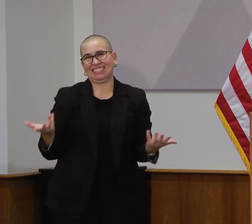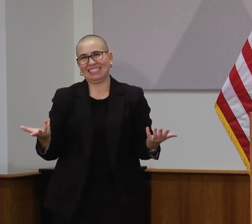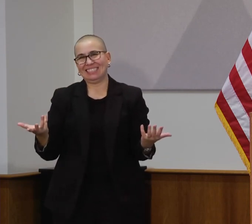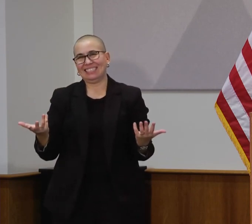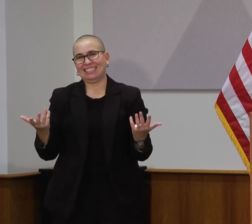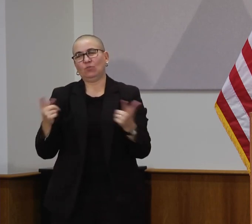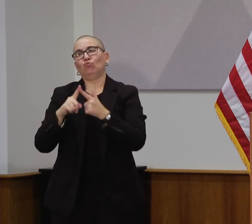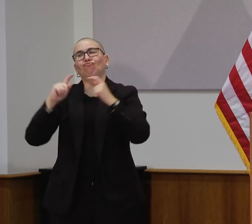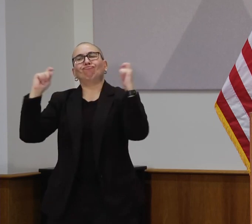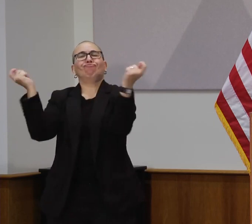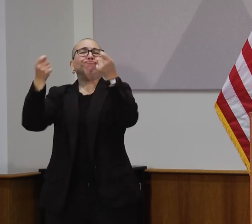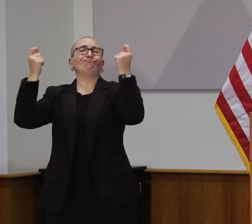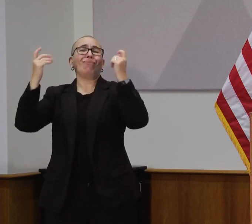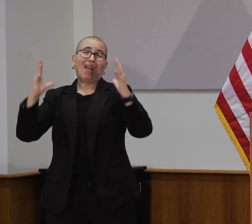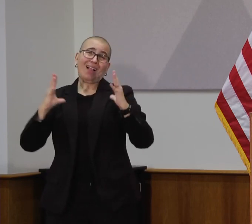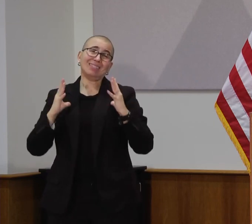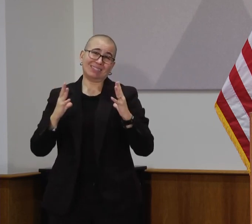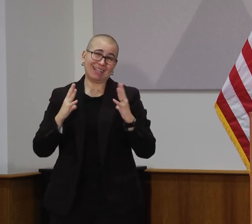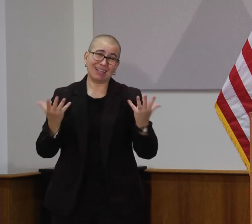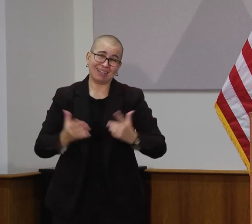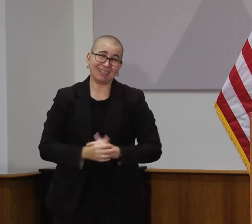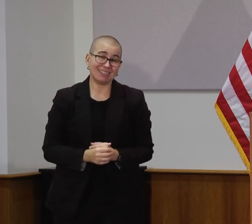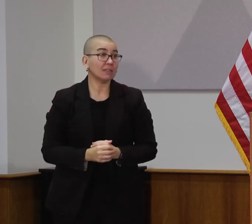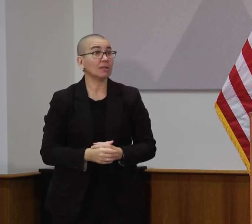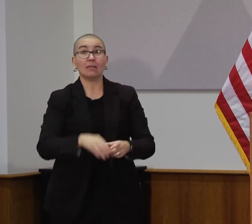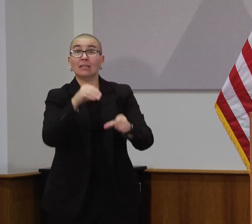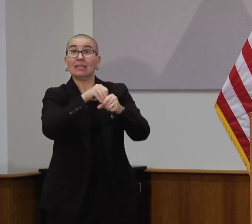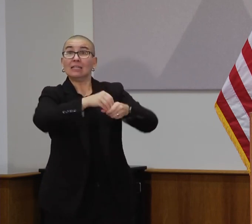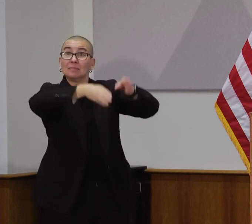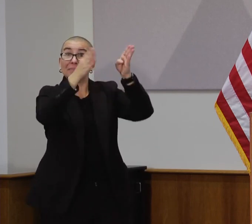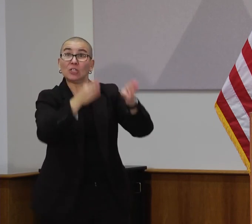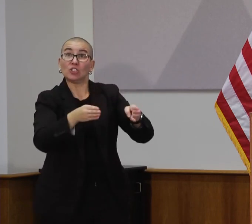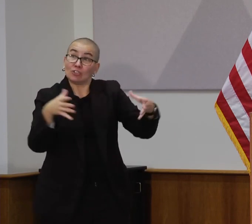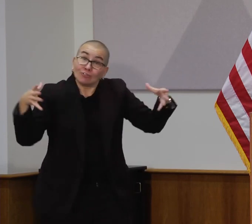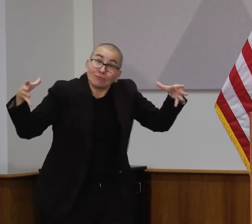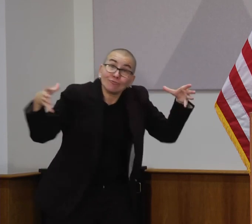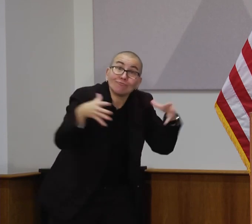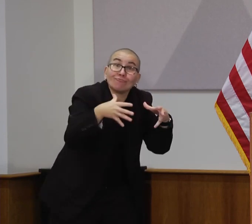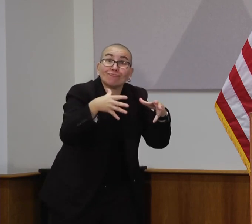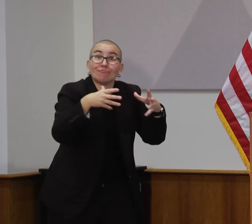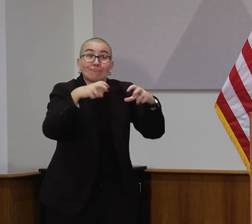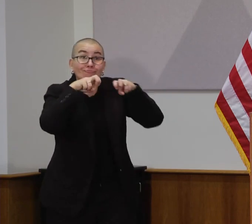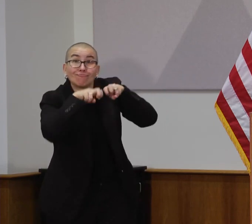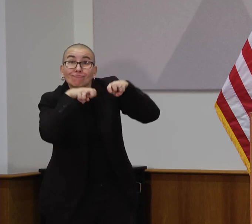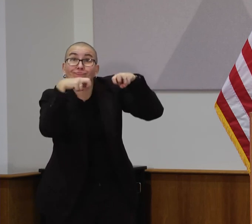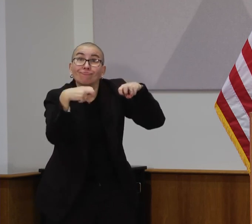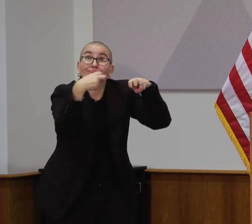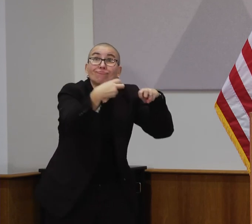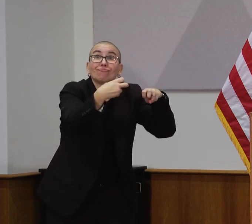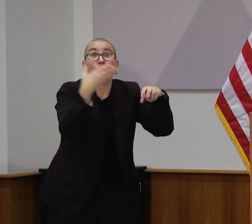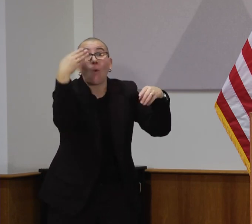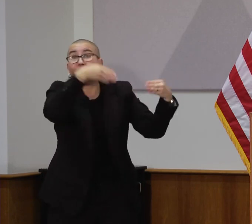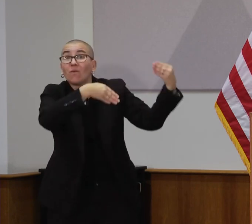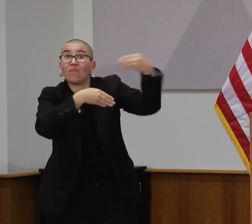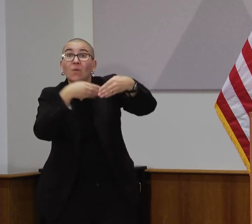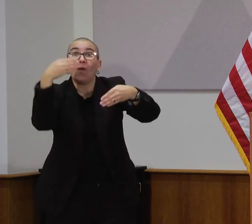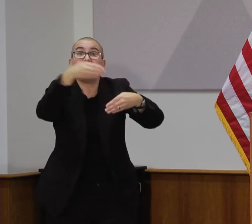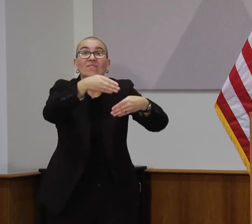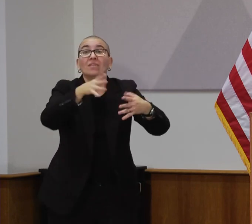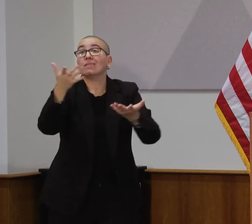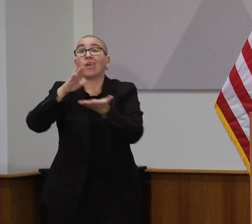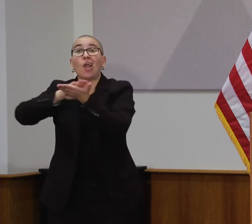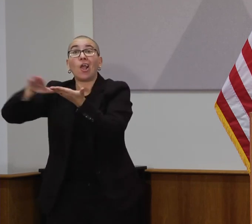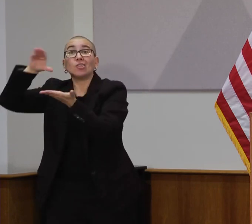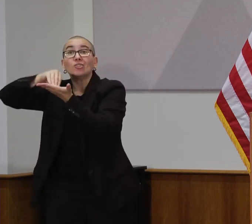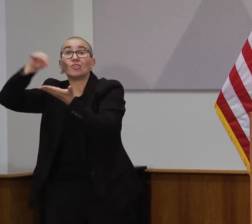holiday. Any in-person gatherings that bring together family members or friends from different households, including college students returning